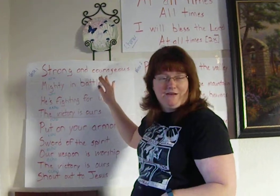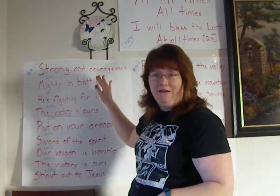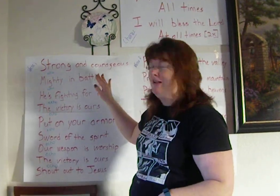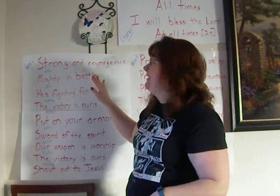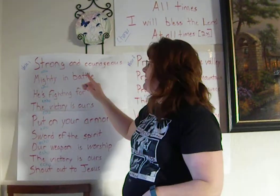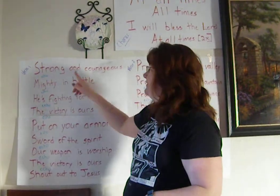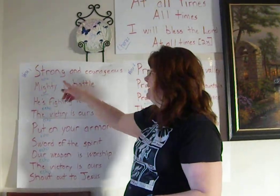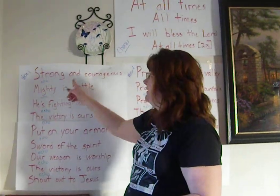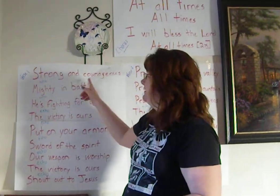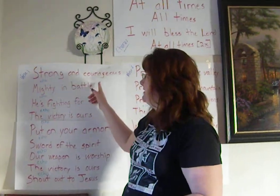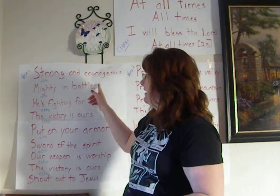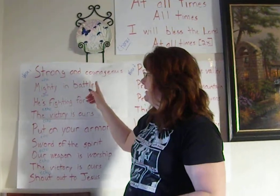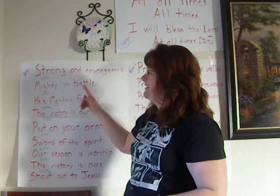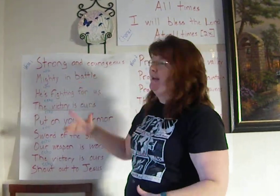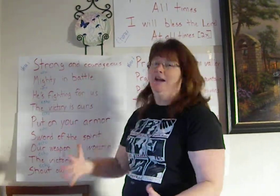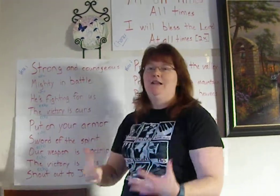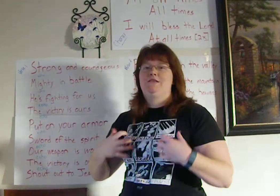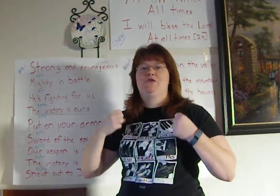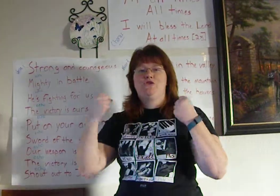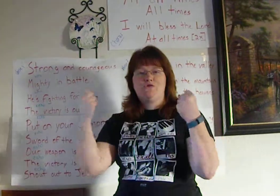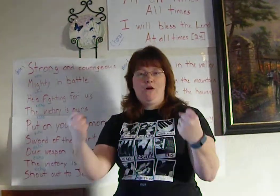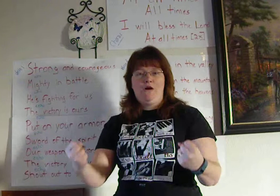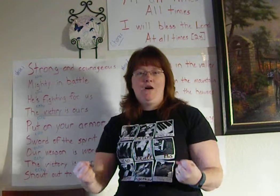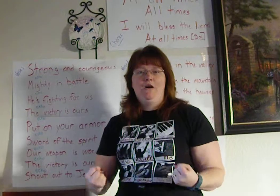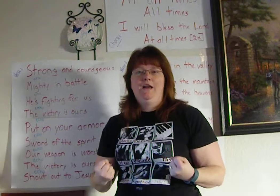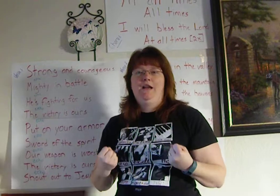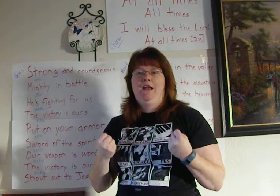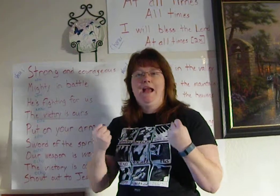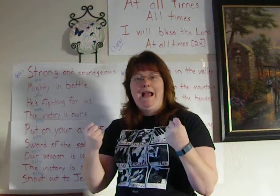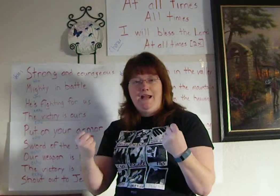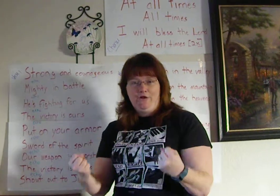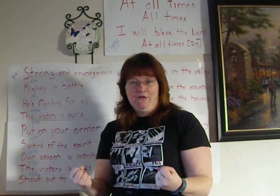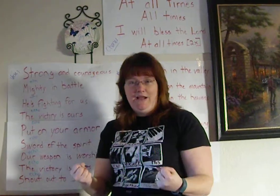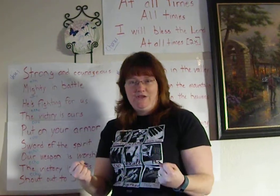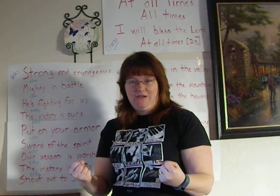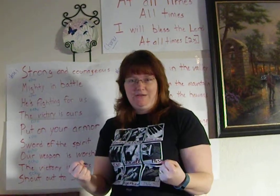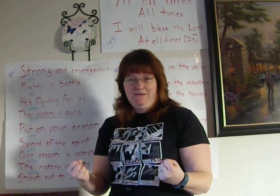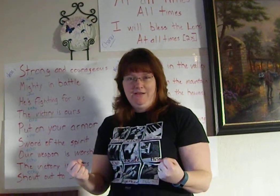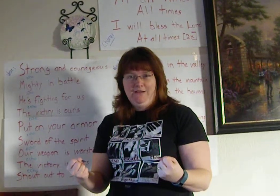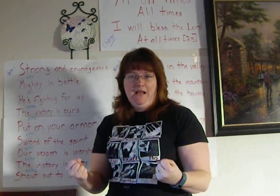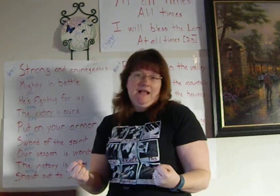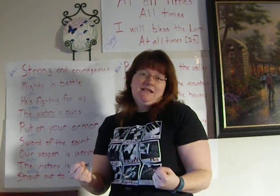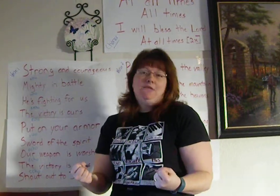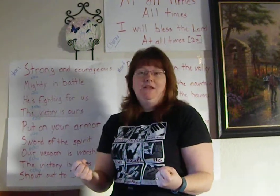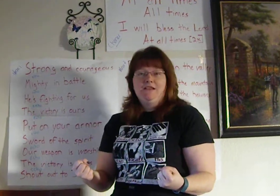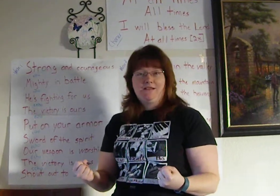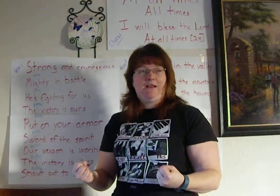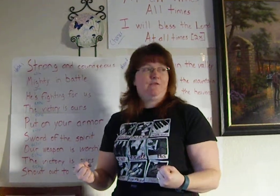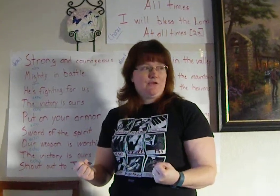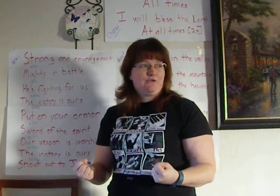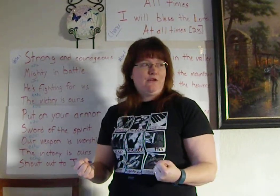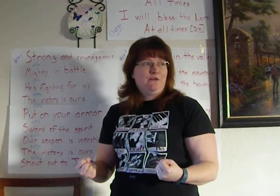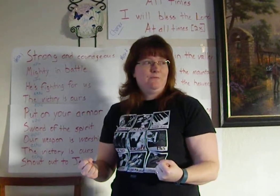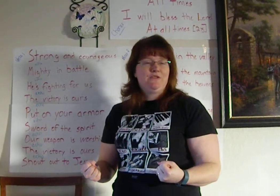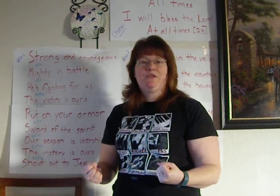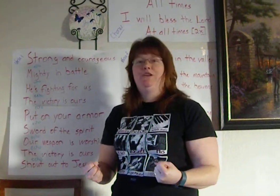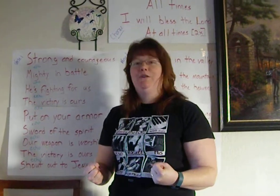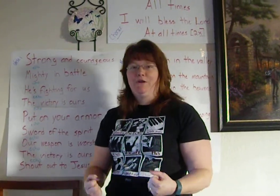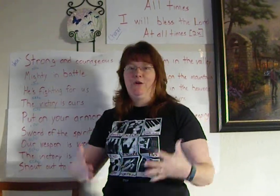then. So here's the sign. It's strong and courageous. It's simply the sign for strong. So you